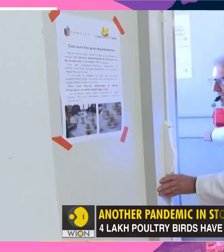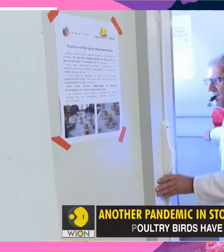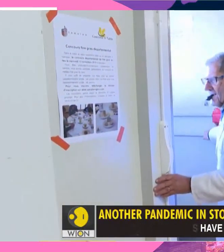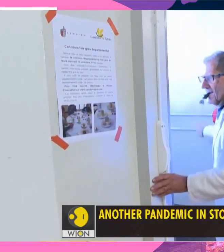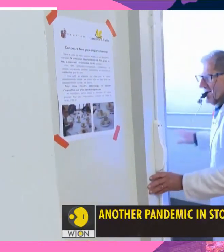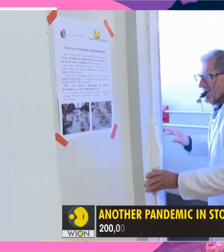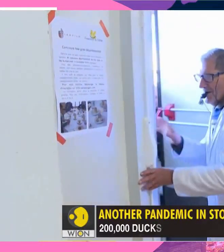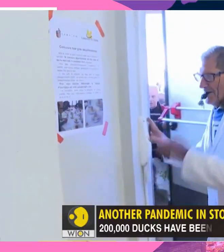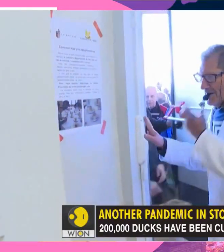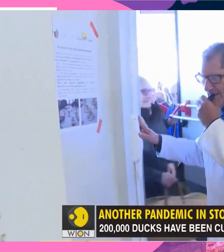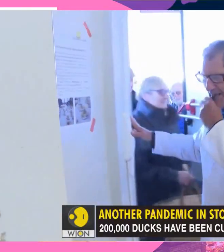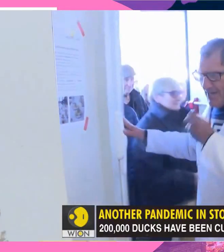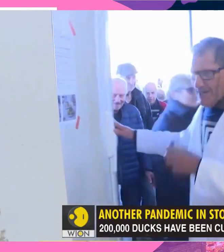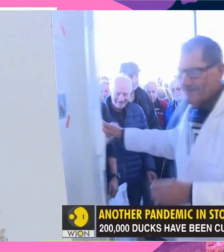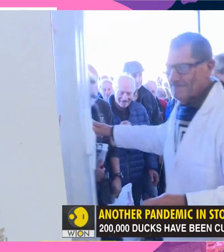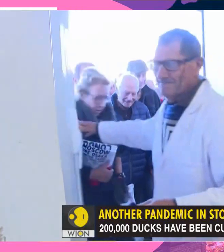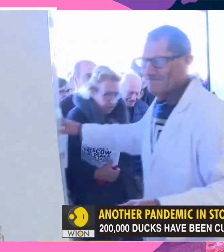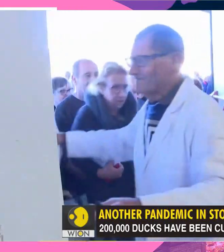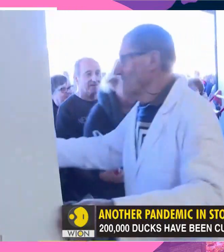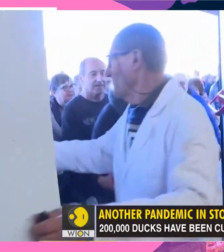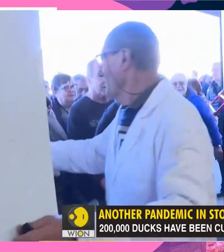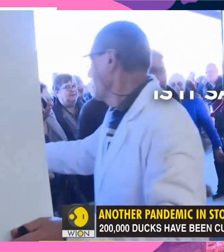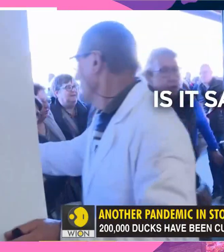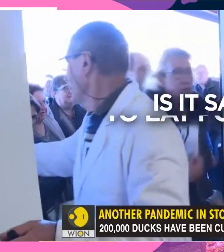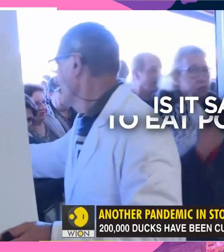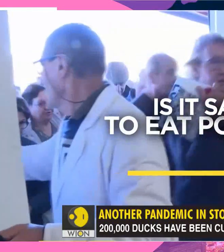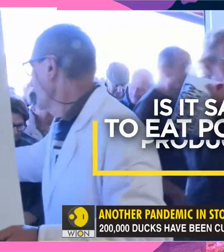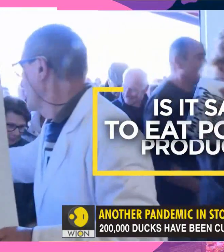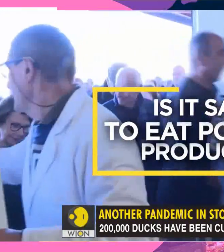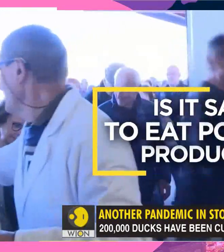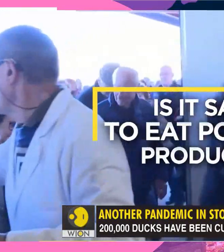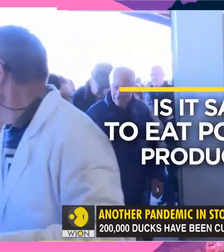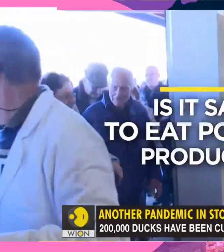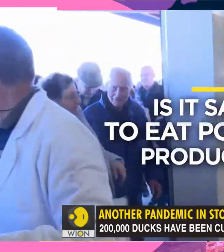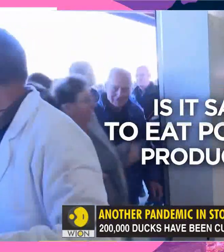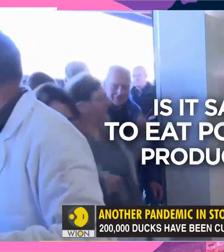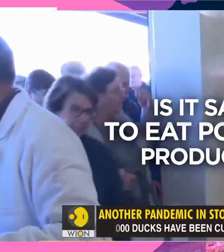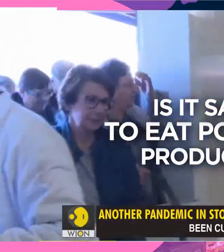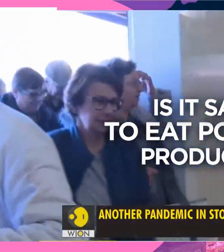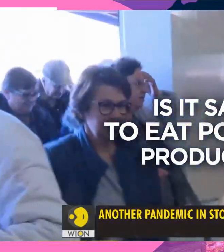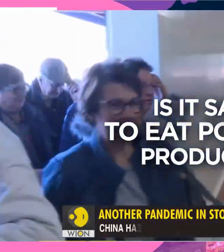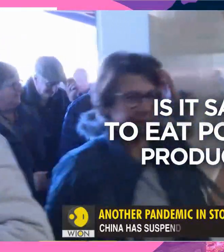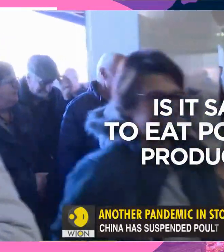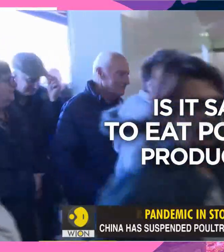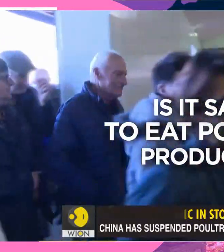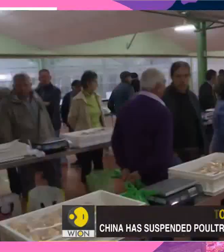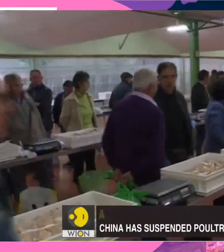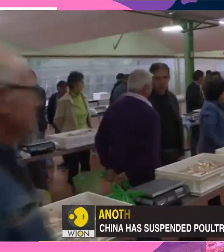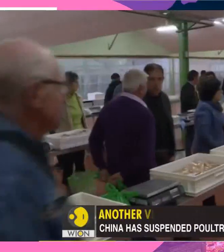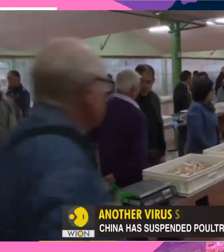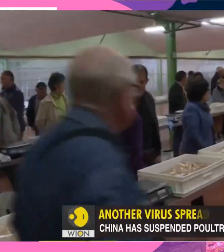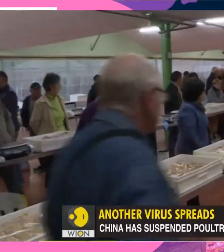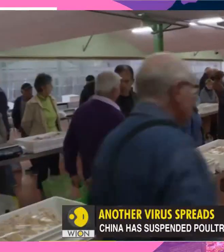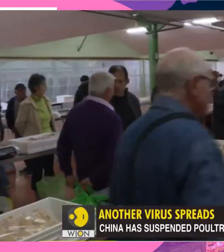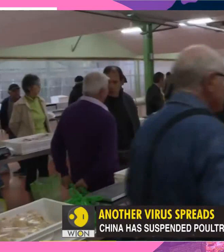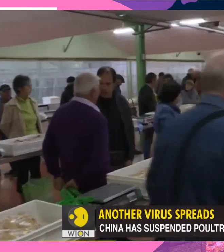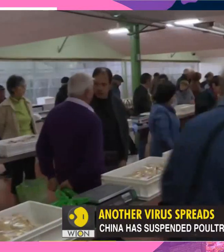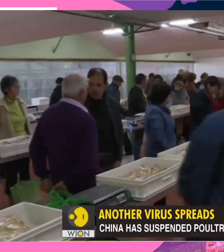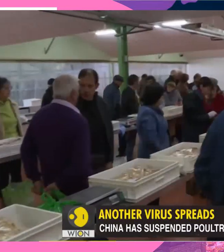The question creating the most drama is this: is it safe to eat poultry products? The WHO says yes.